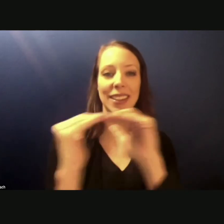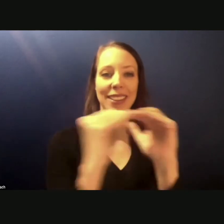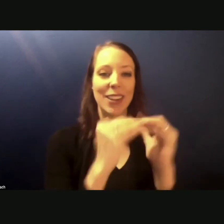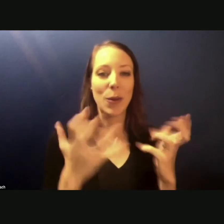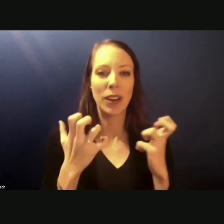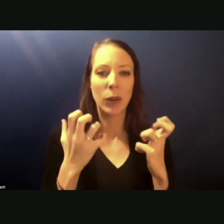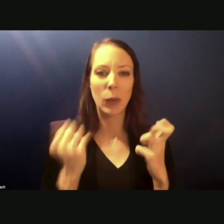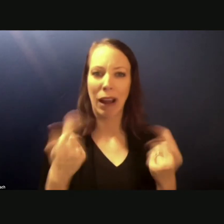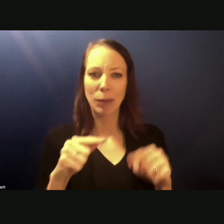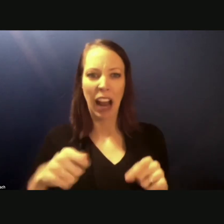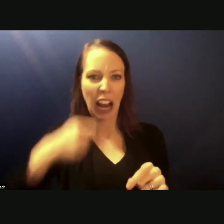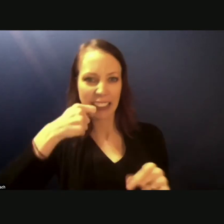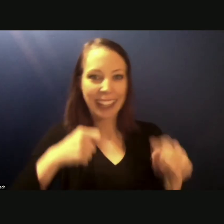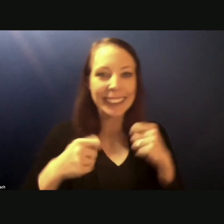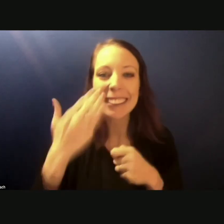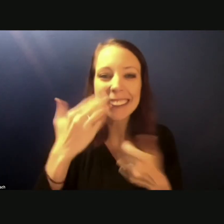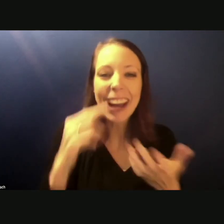What on earth? Yeah.